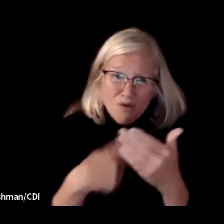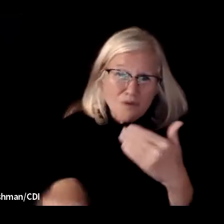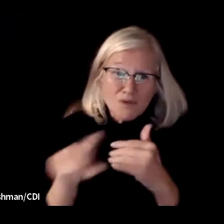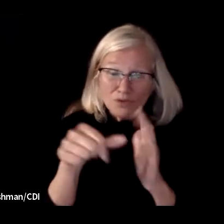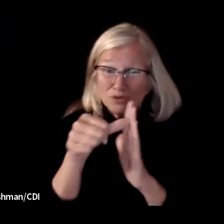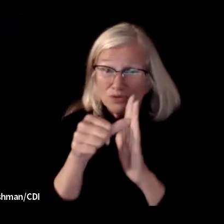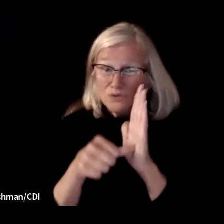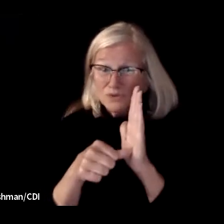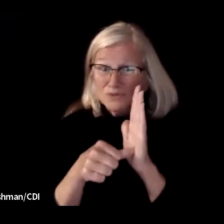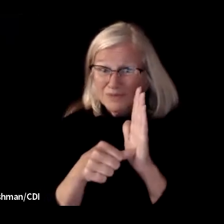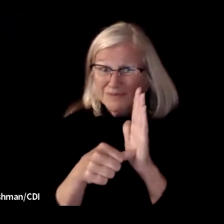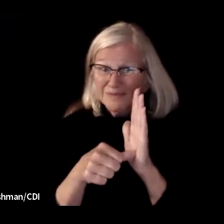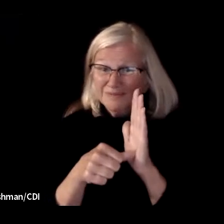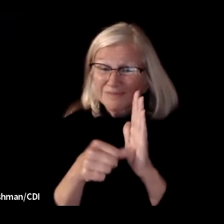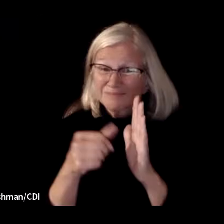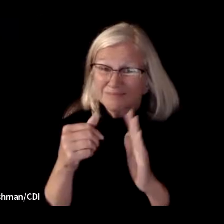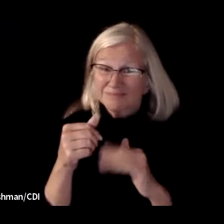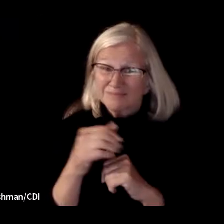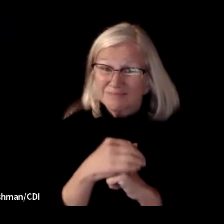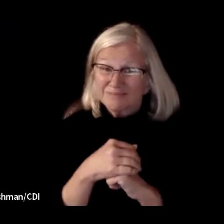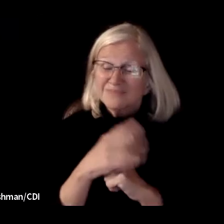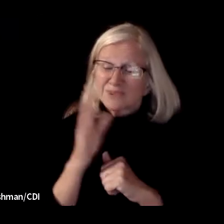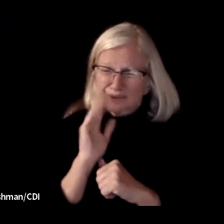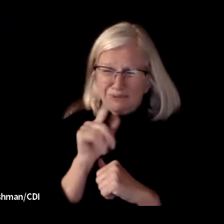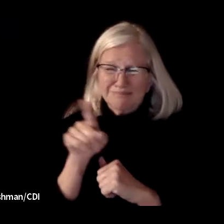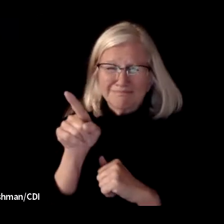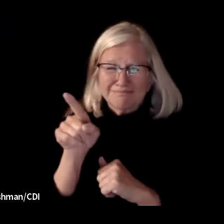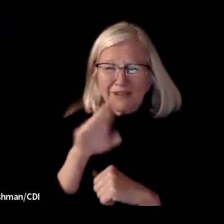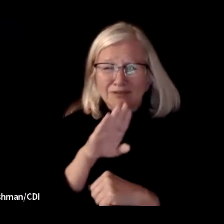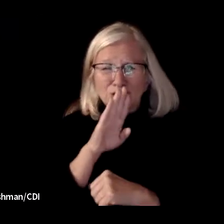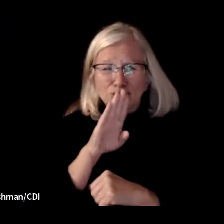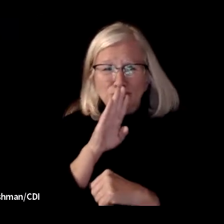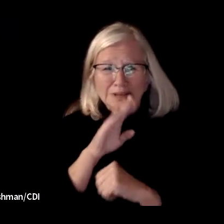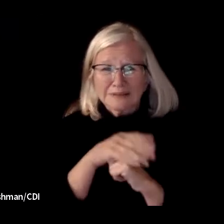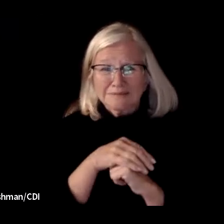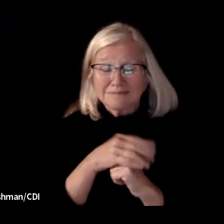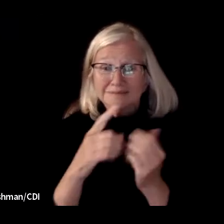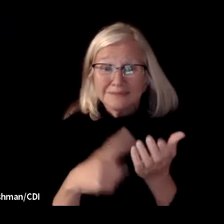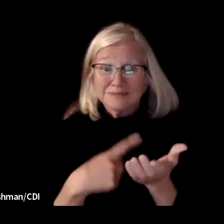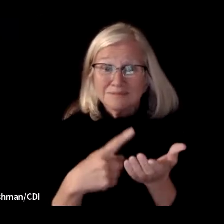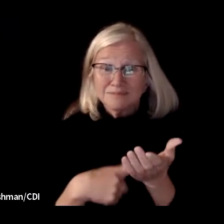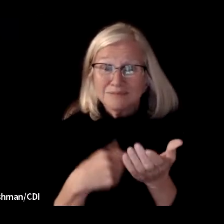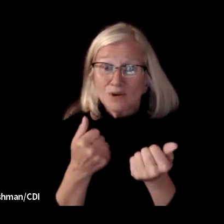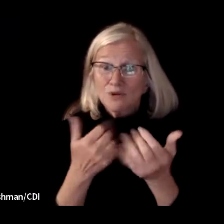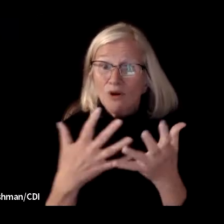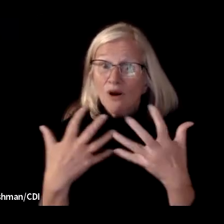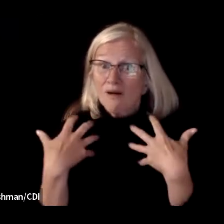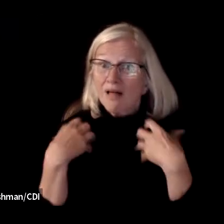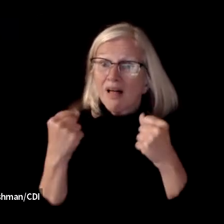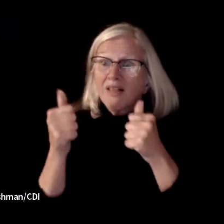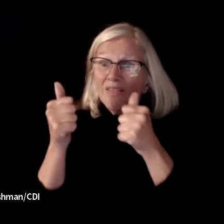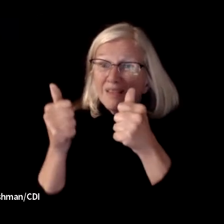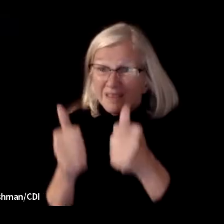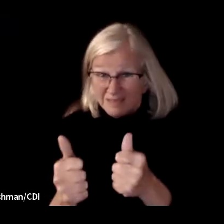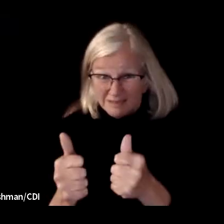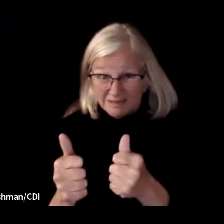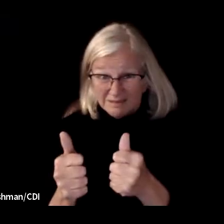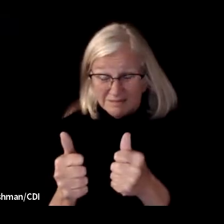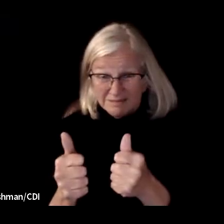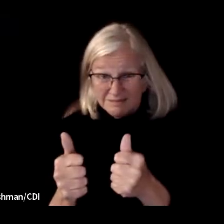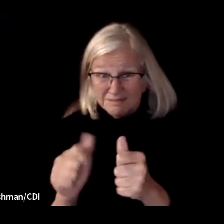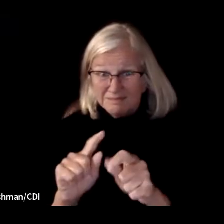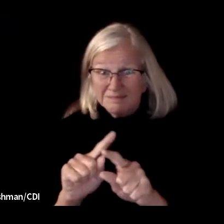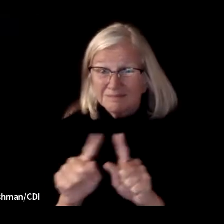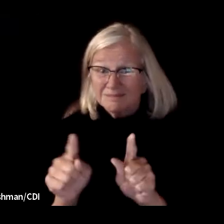have on our patients, and that delayed care can have an ongoing effect on their health now into the future. However, and just know also that